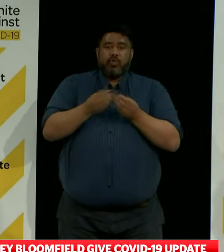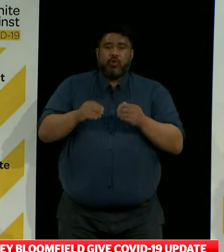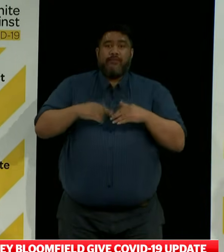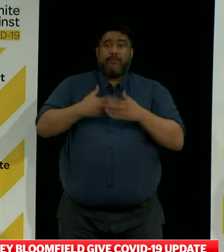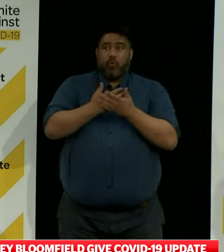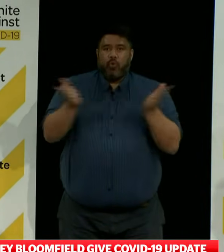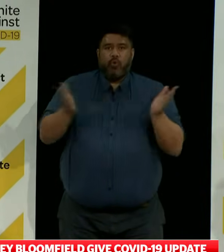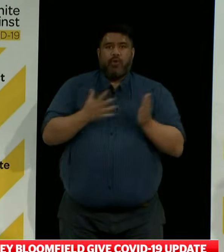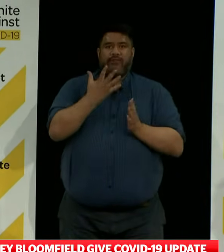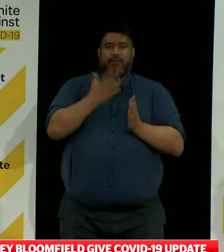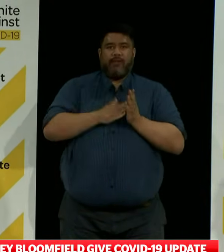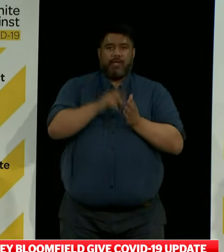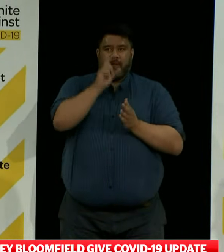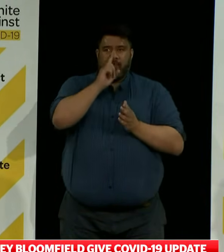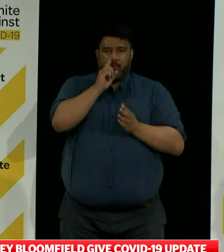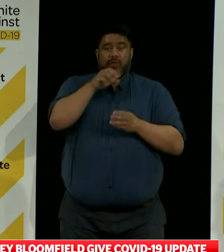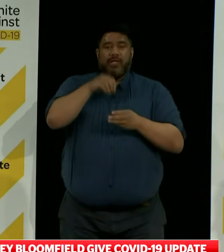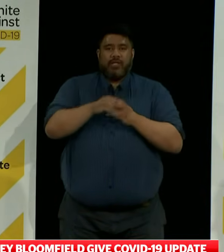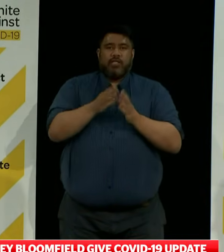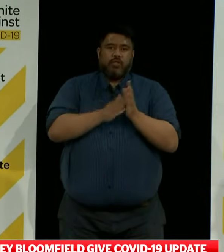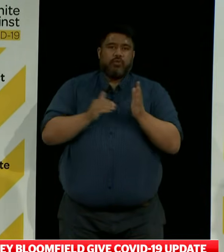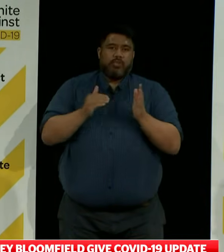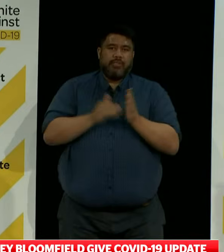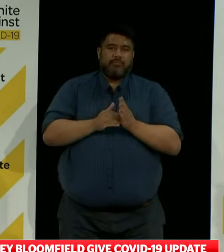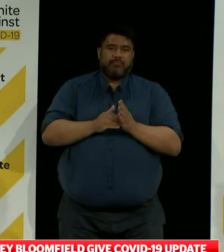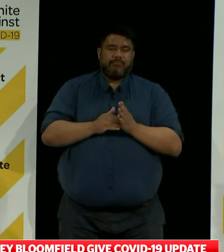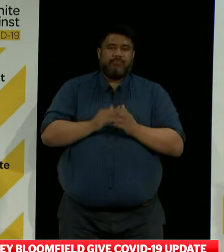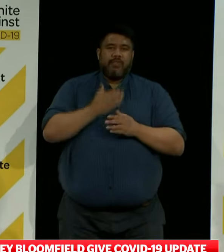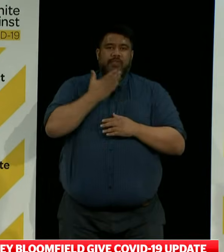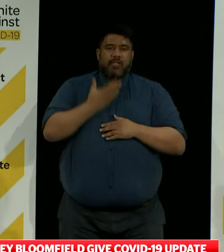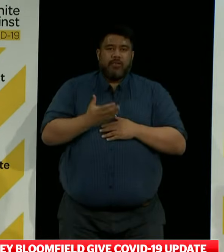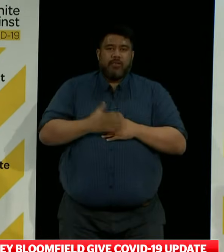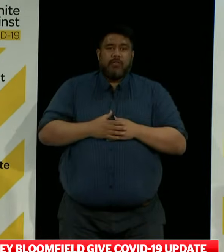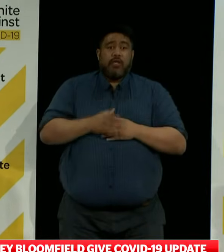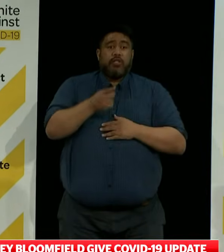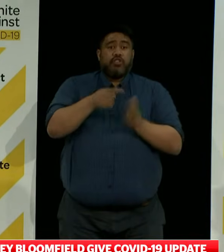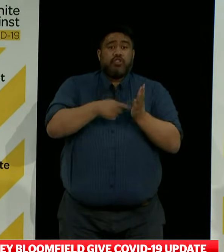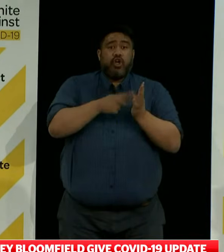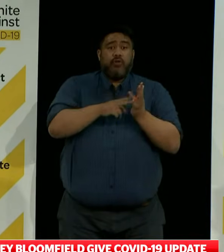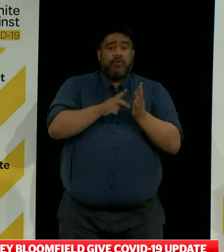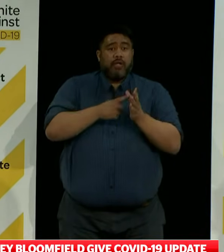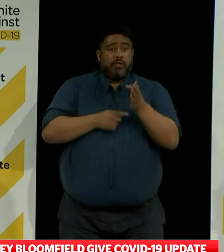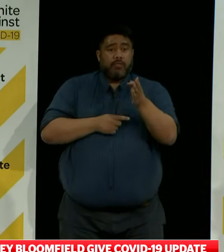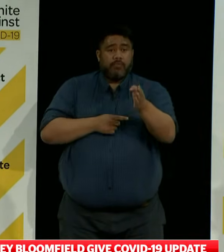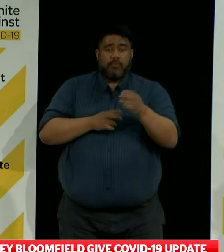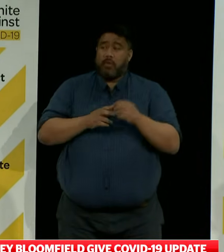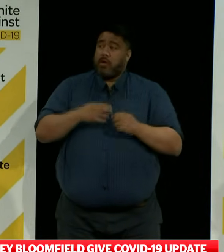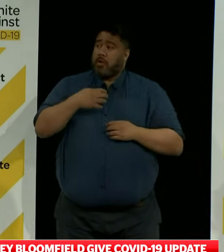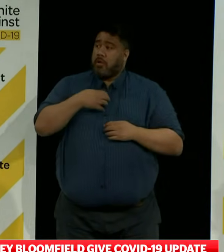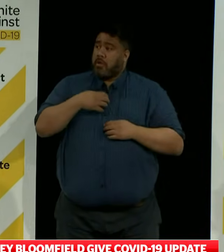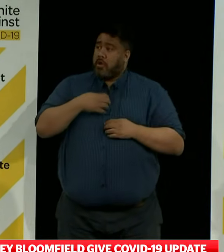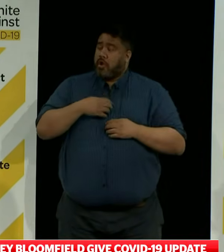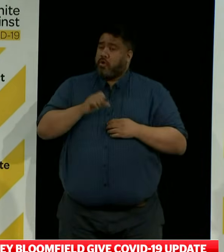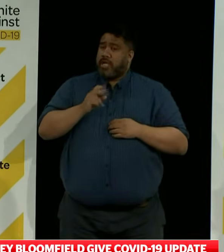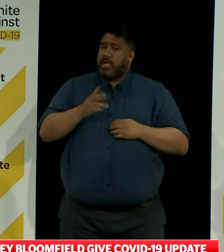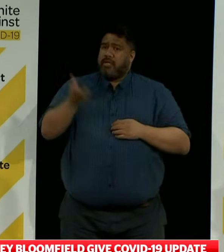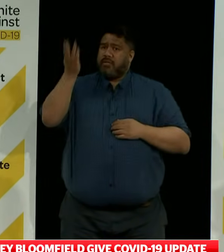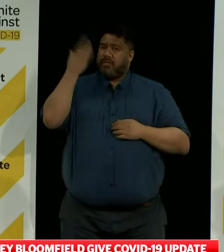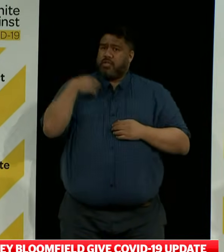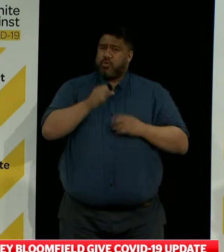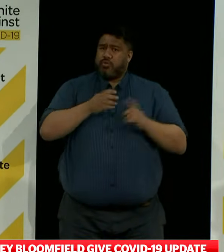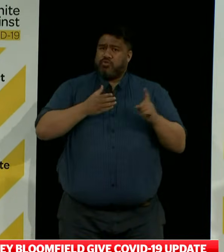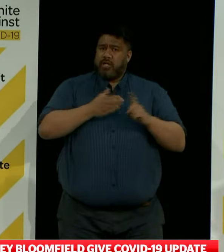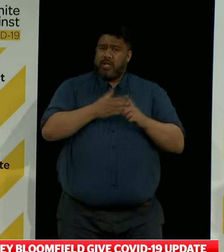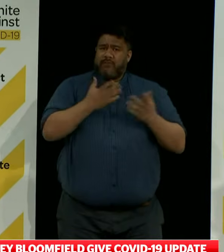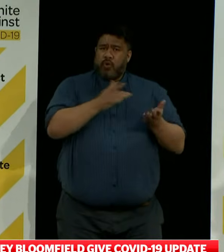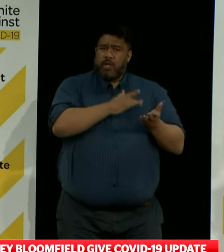5 million can deliver on, and we need everyone to play their part. Jessica. Now that we're moving away from the elimination strategy, does this mean